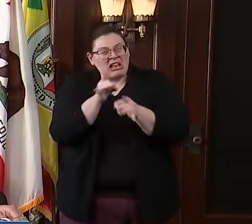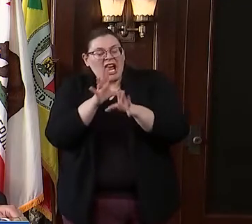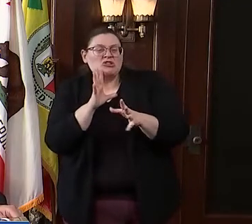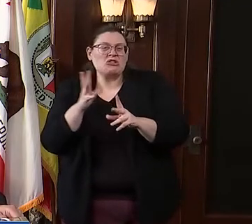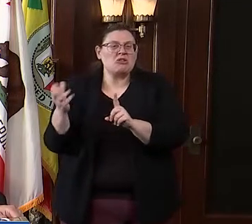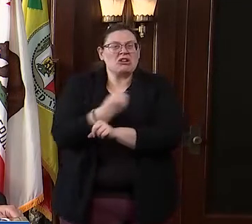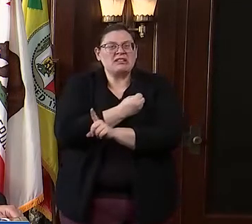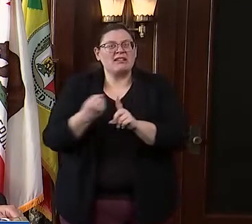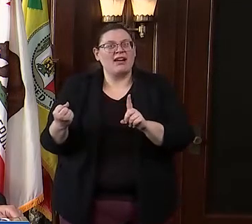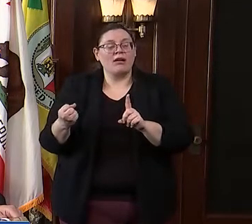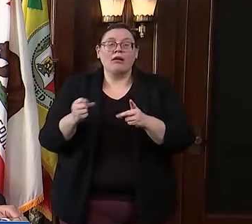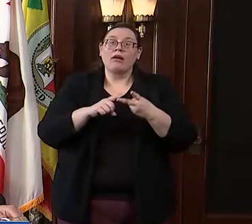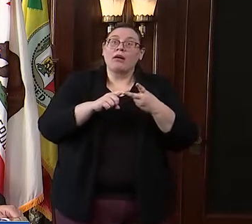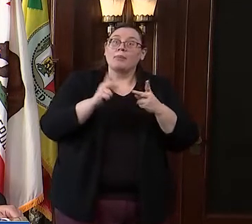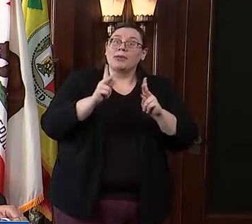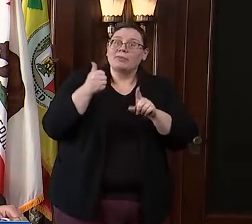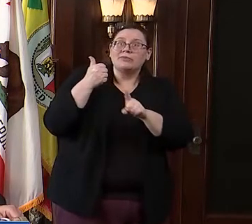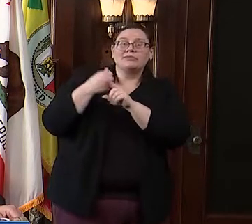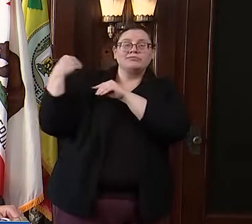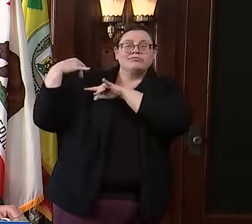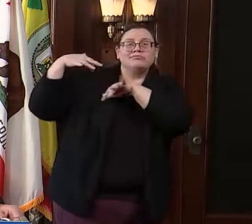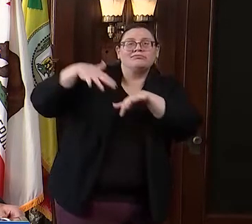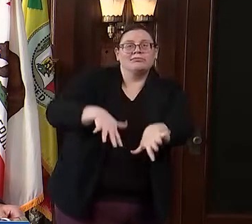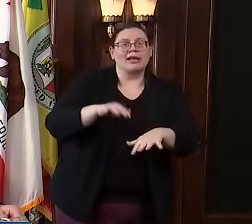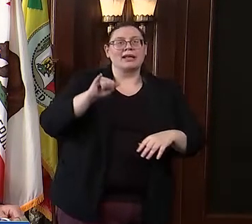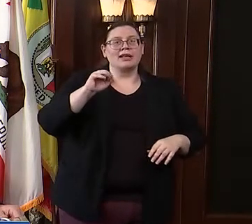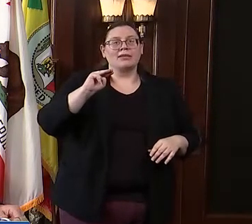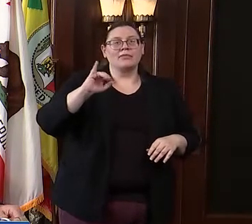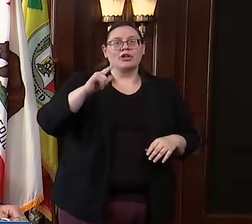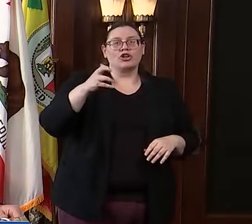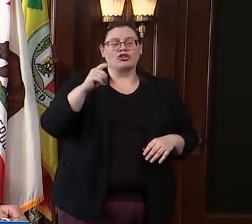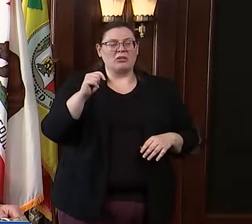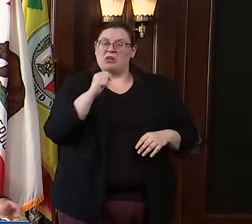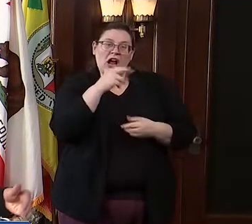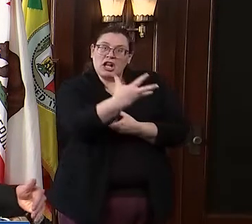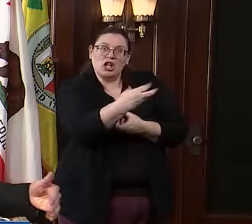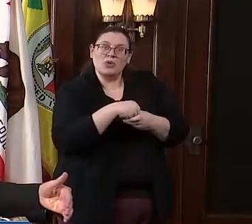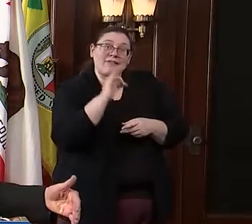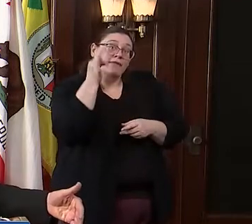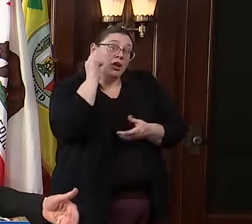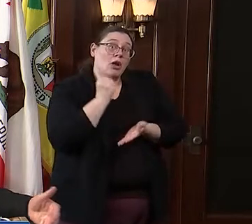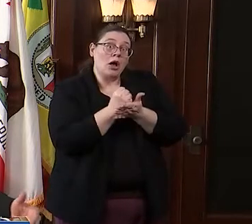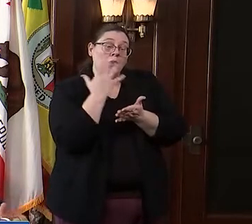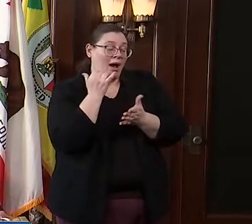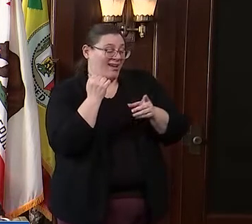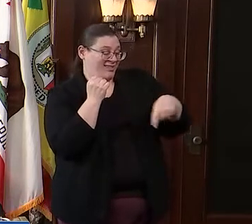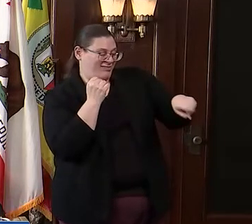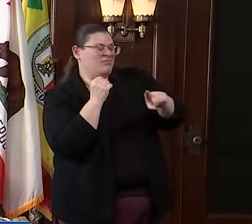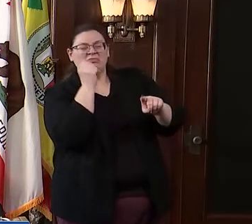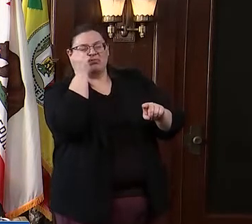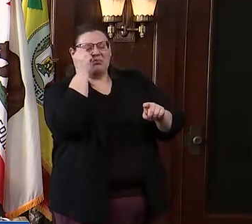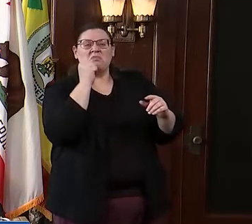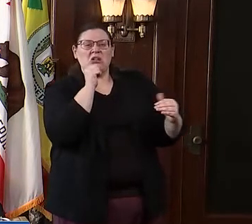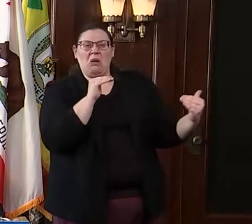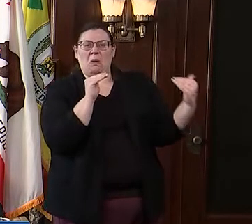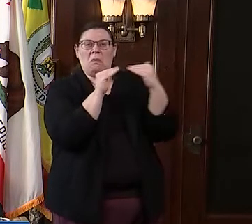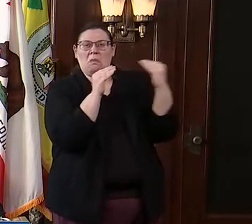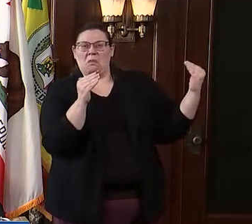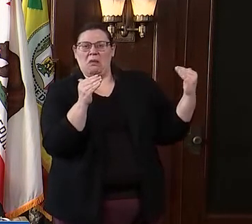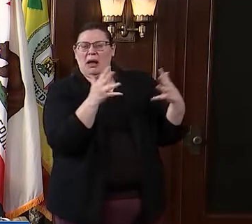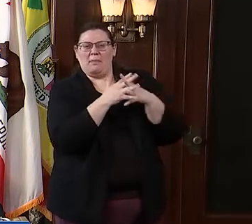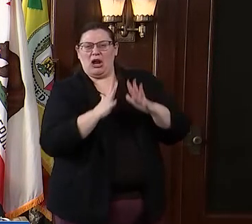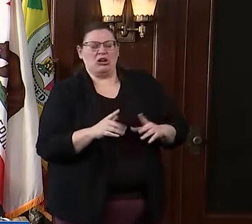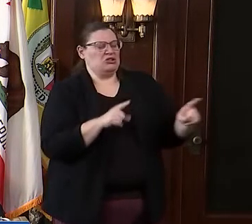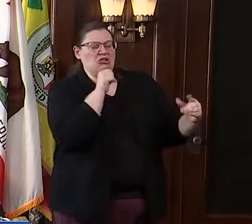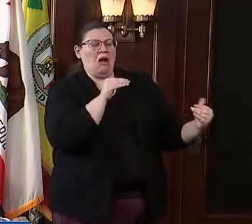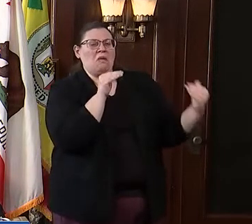that immigrants were targeted and written out of federal help because they were seen as less than human and not as Americans.